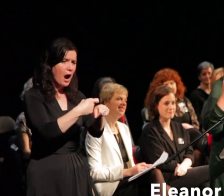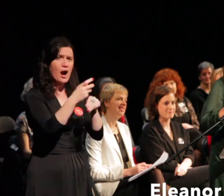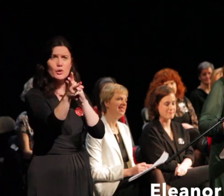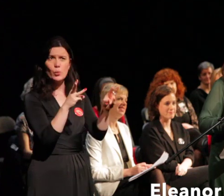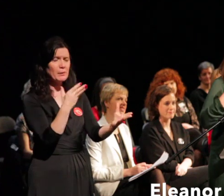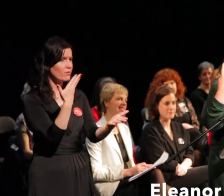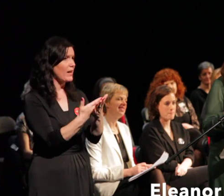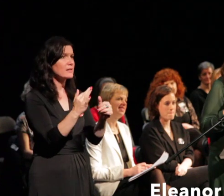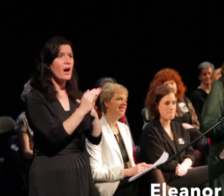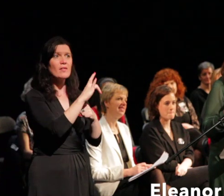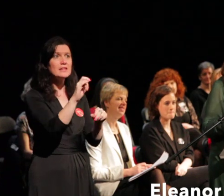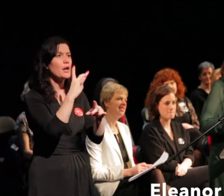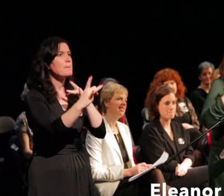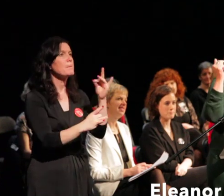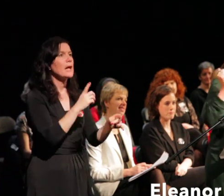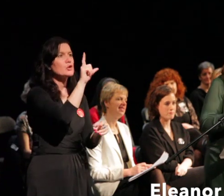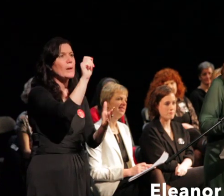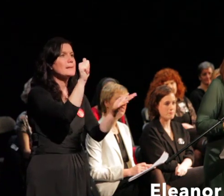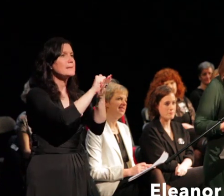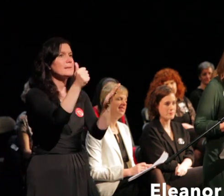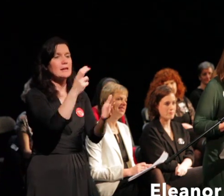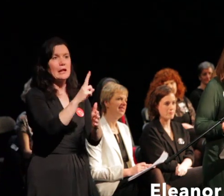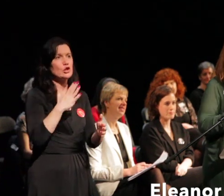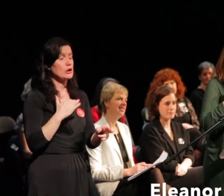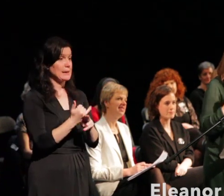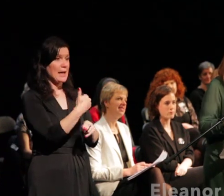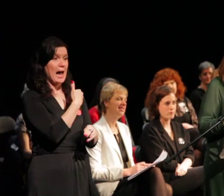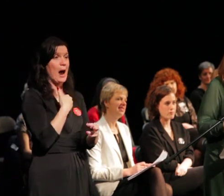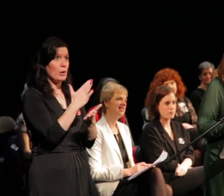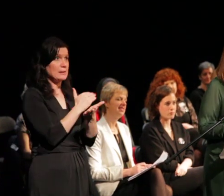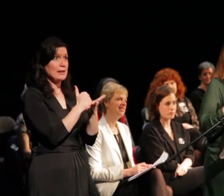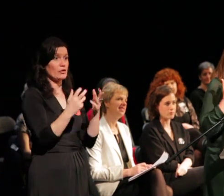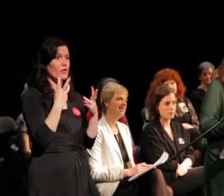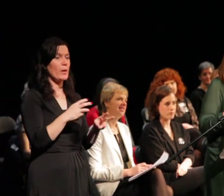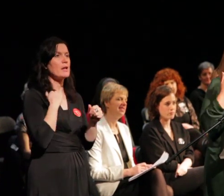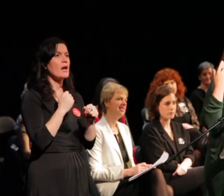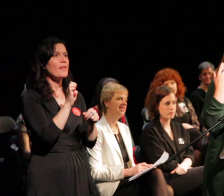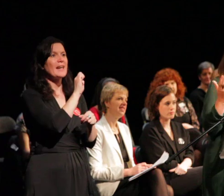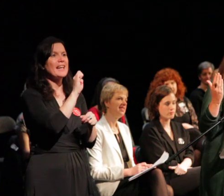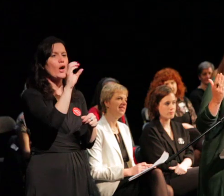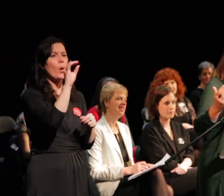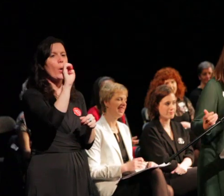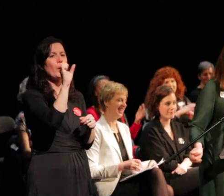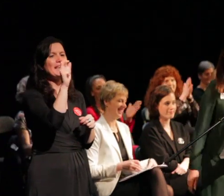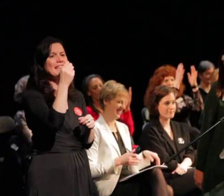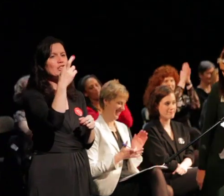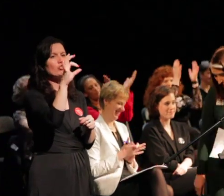hard-working, fact of it, make 2016, not just in our sector, but in all others, the estrogen